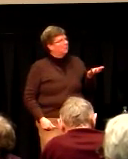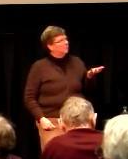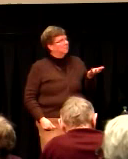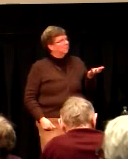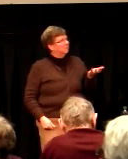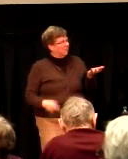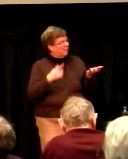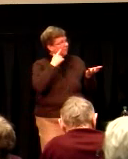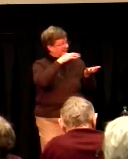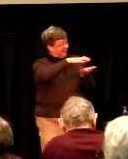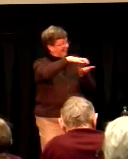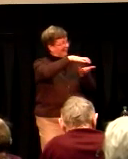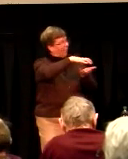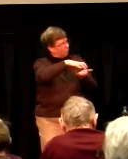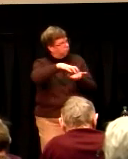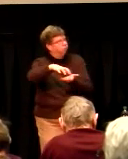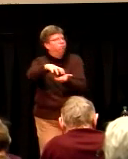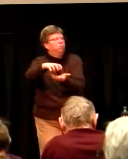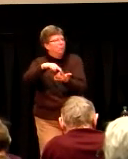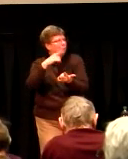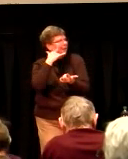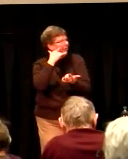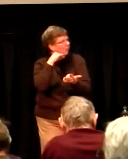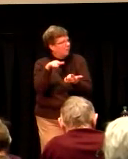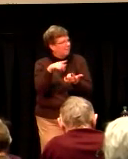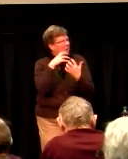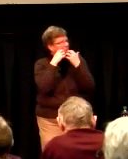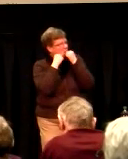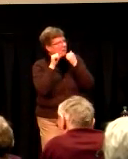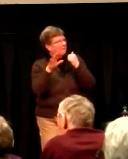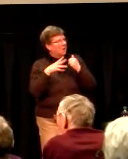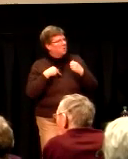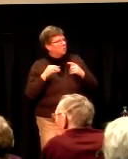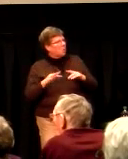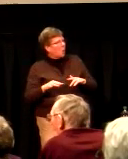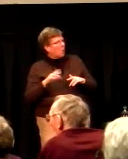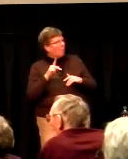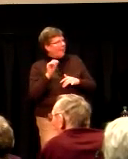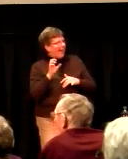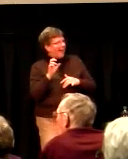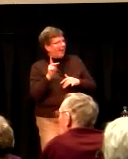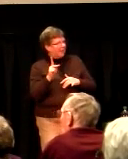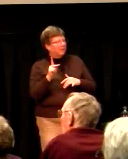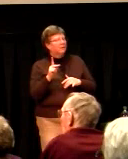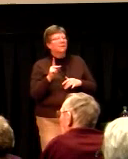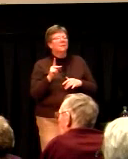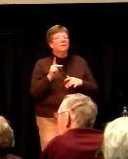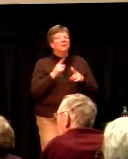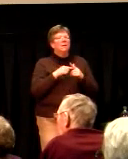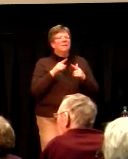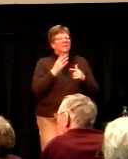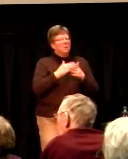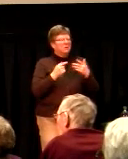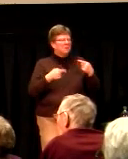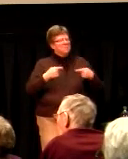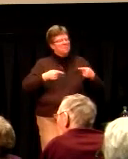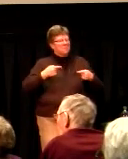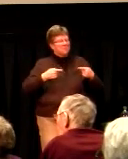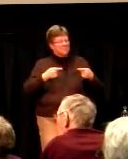and were being very protective of their snowpack. And then there was some contention